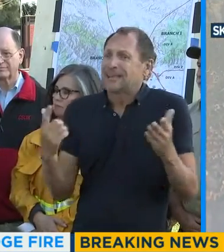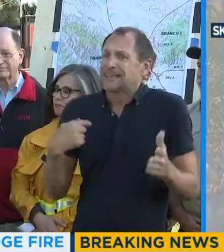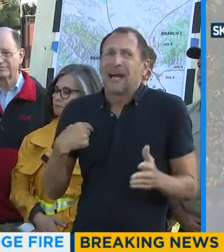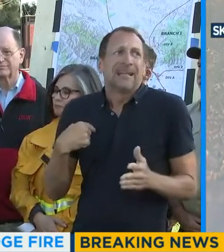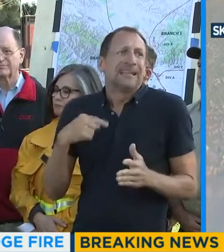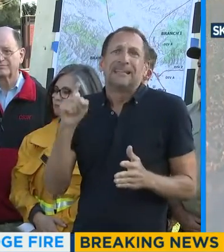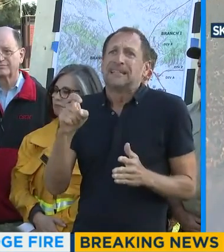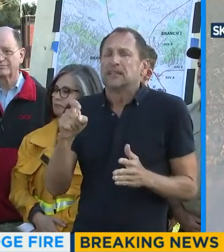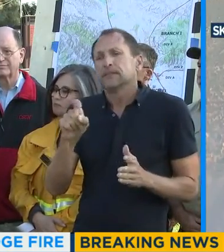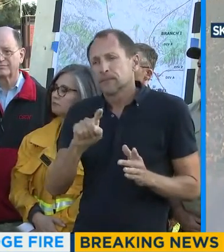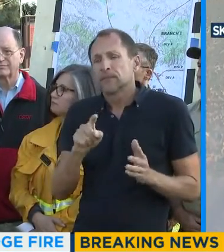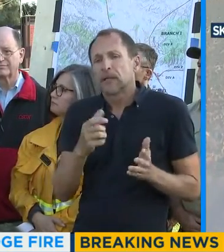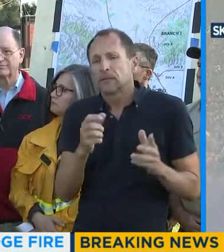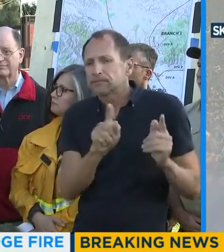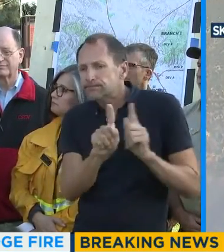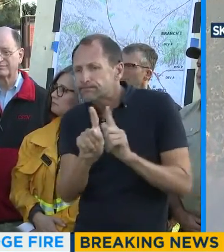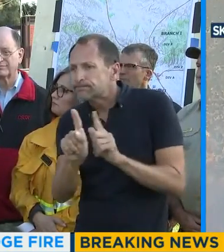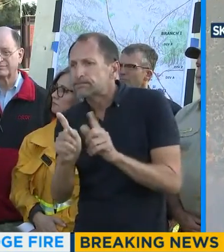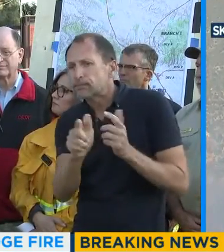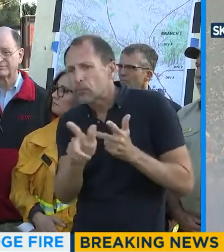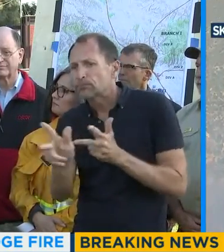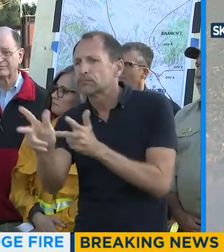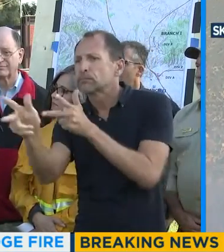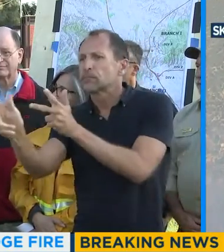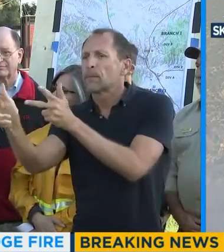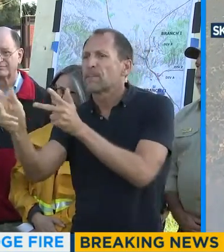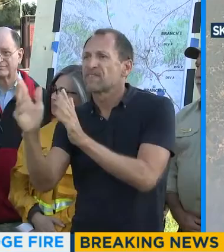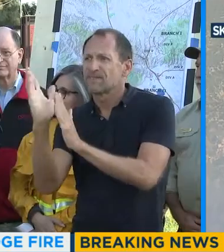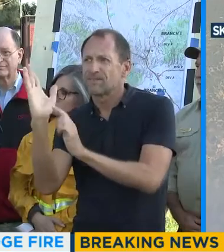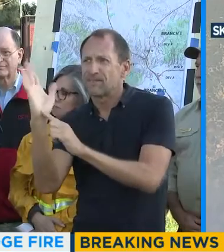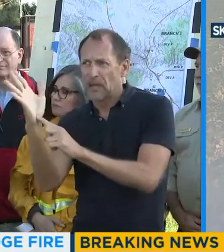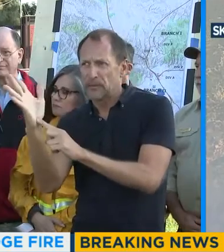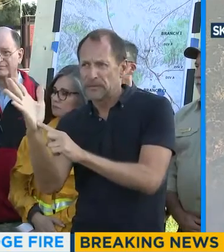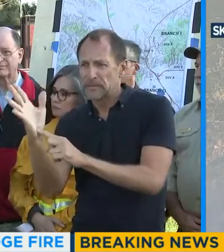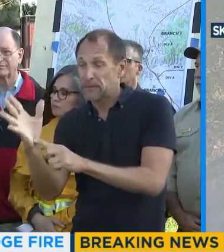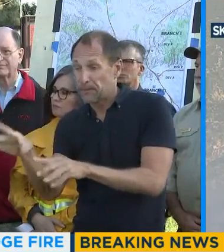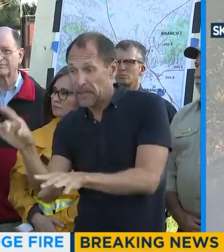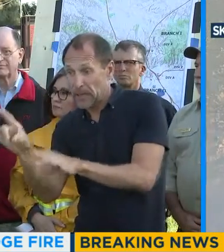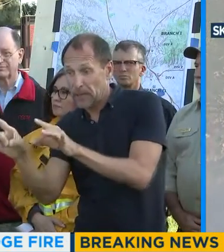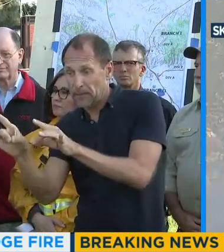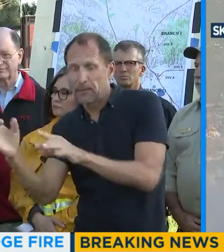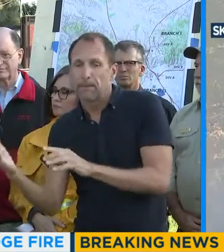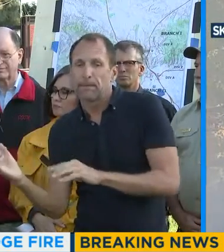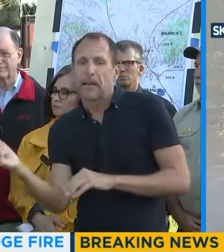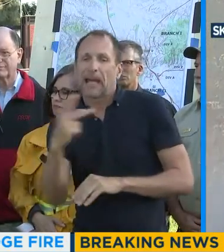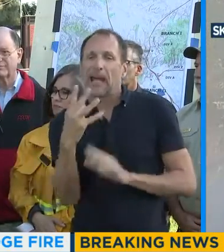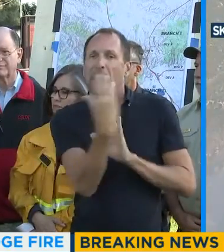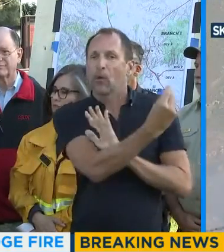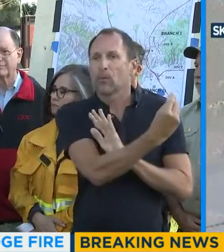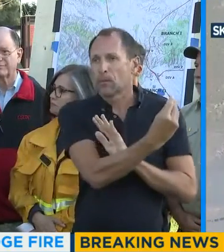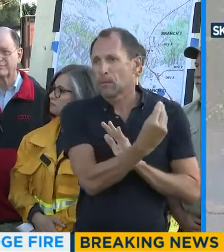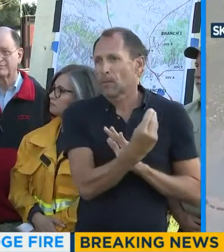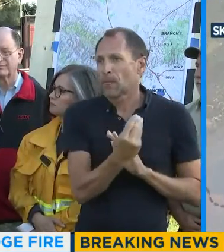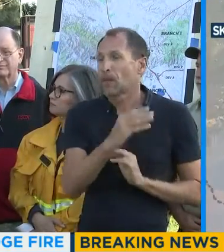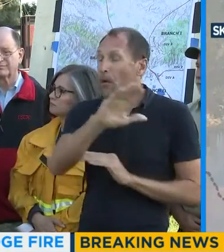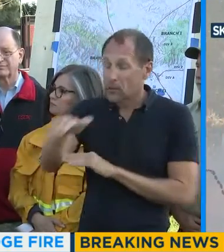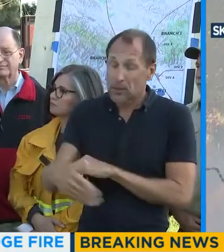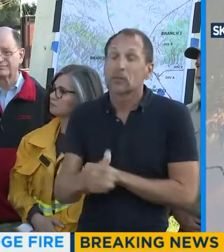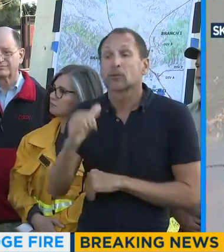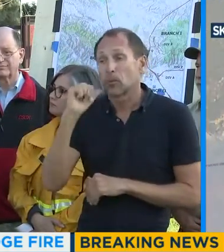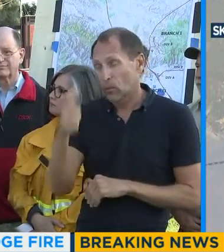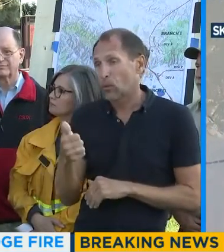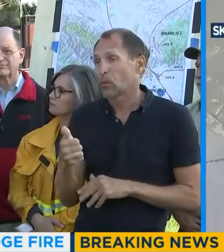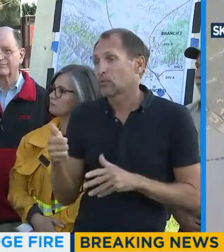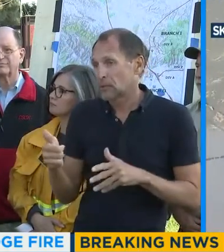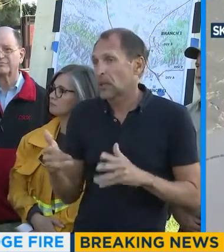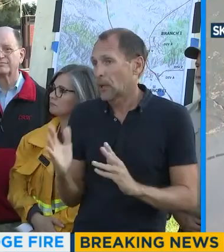to leave that area. Again, these areas will remain closed overnight and into tomorrow, and recognizing that a